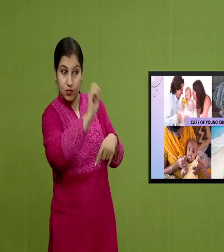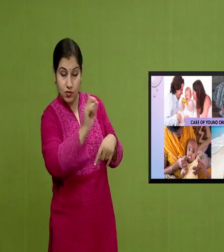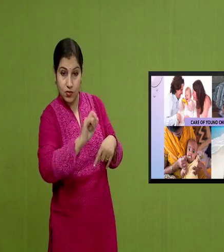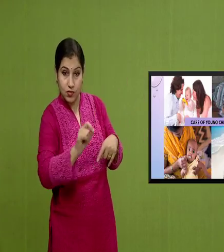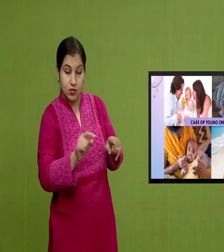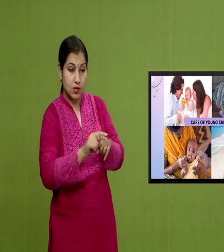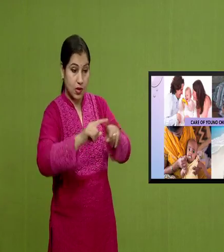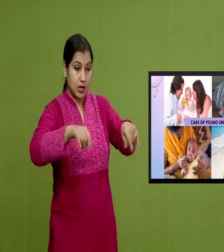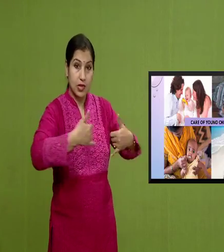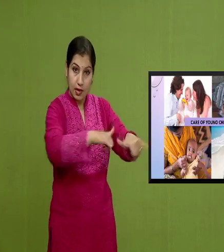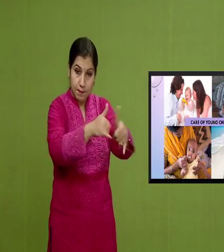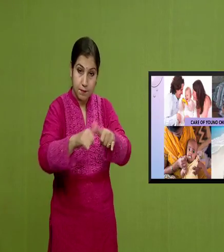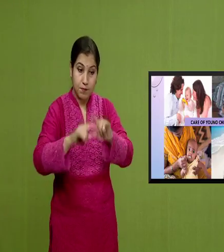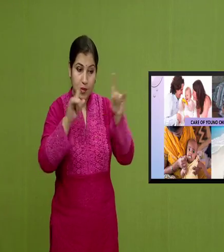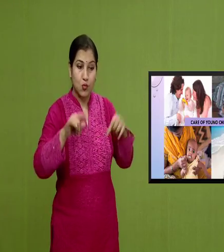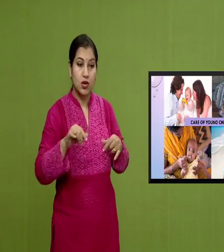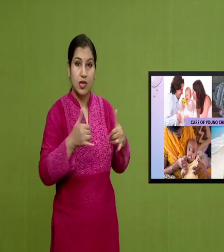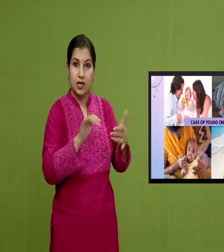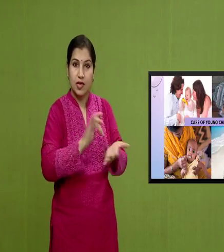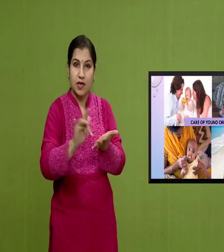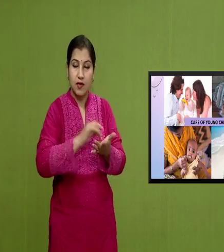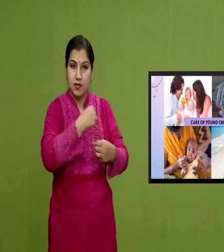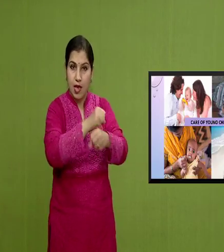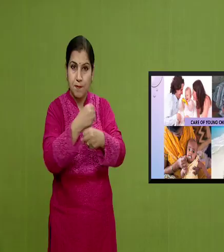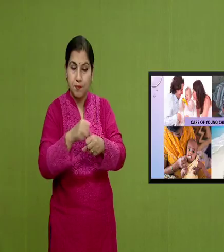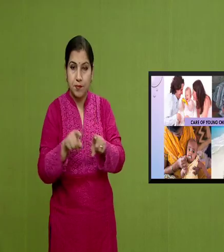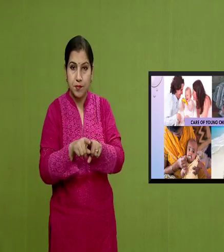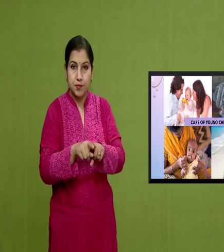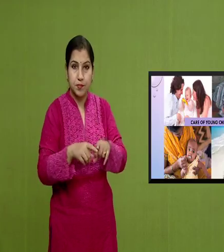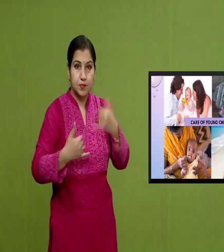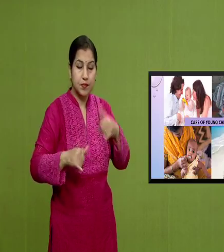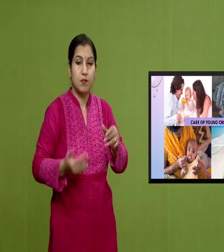computer games, and other outdoor games.